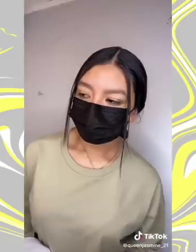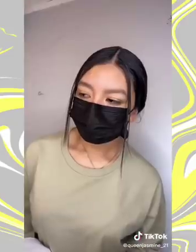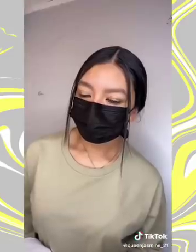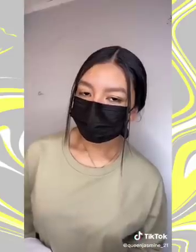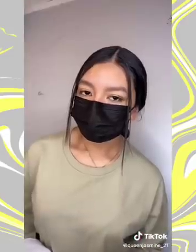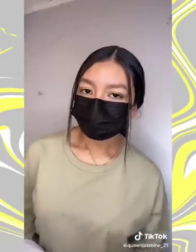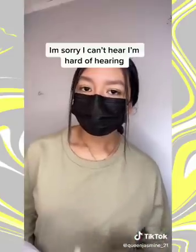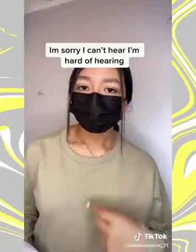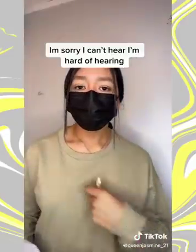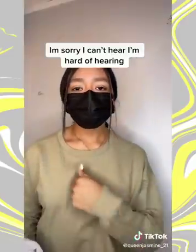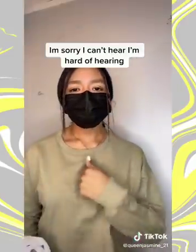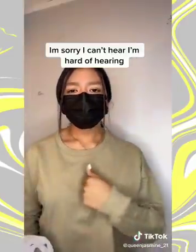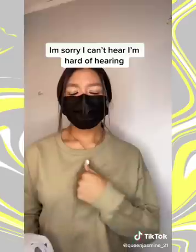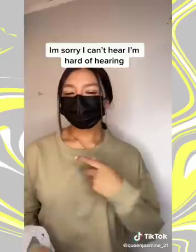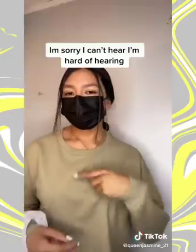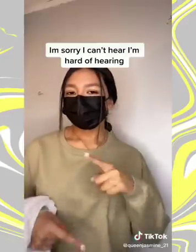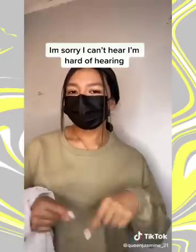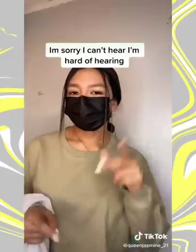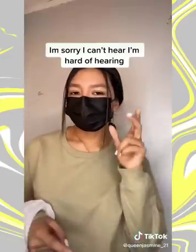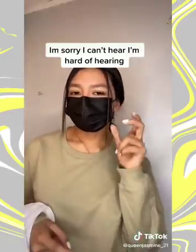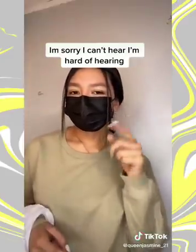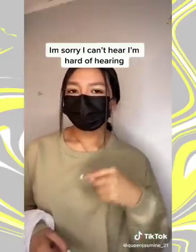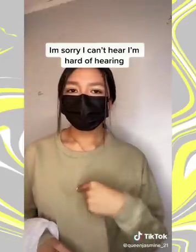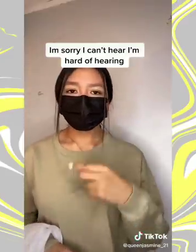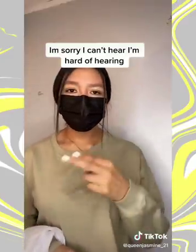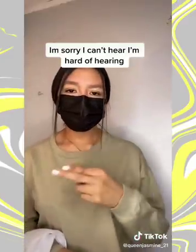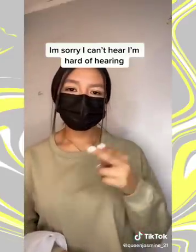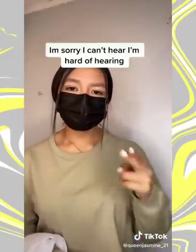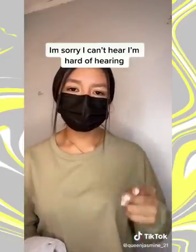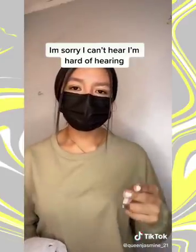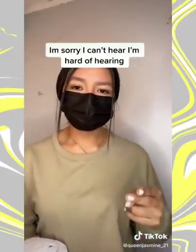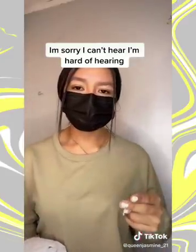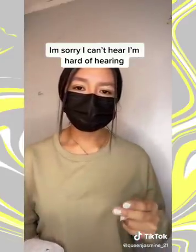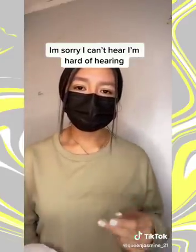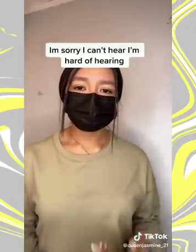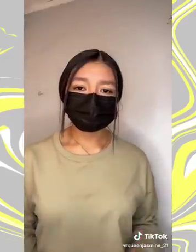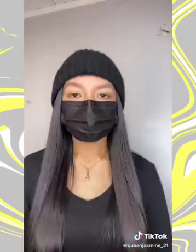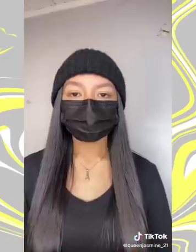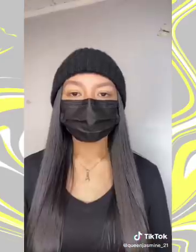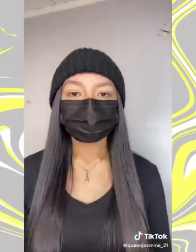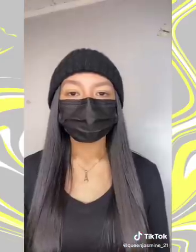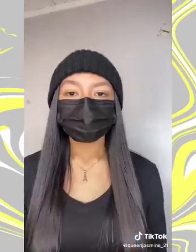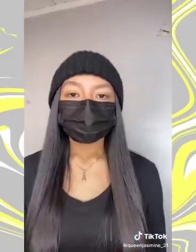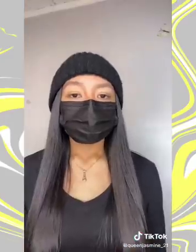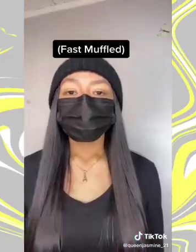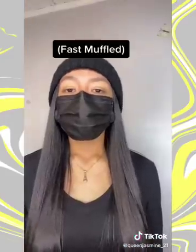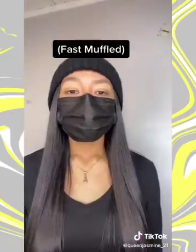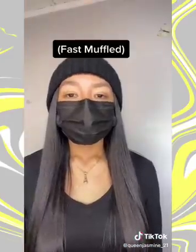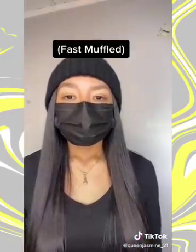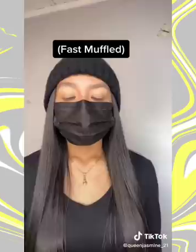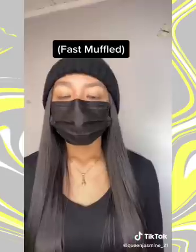mine. Yeah, you used to call me baby, now you're calling me by name.